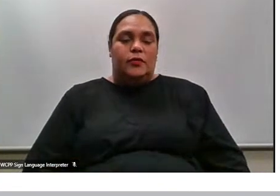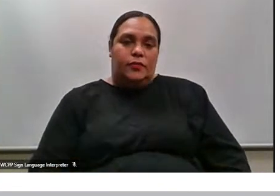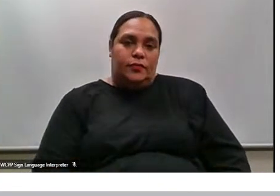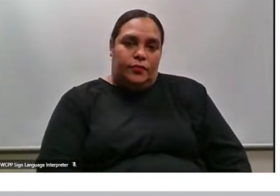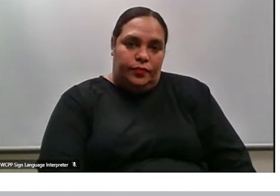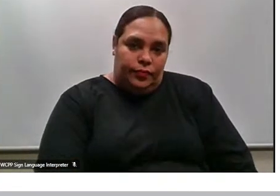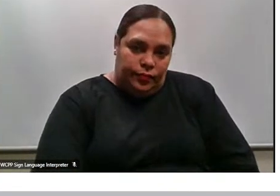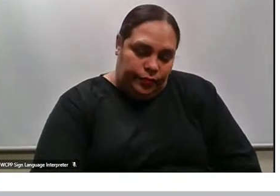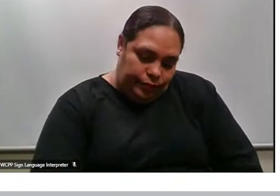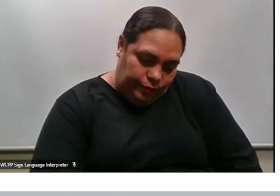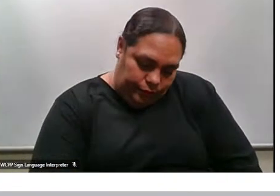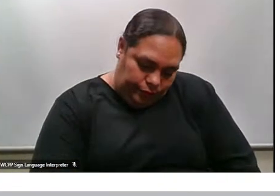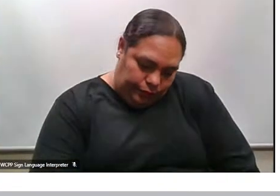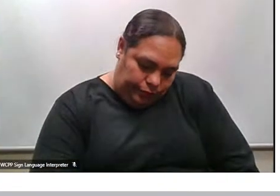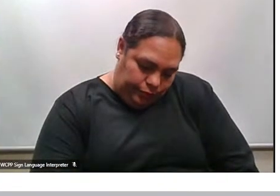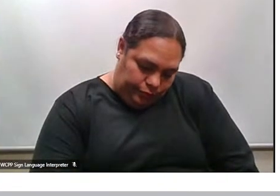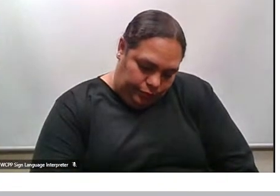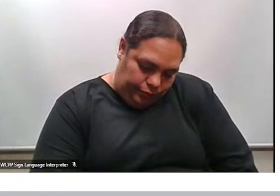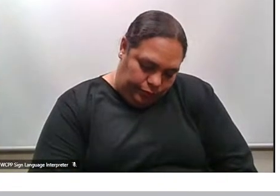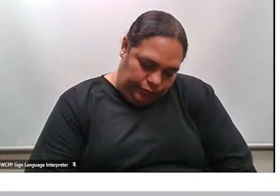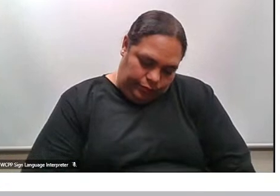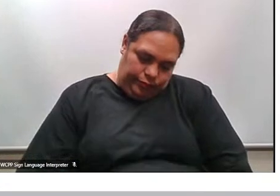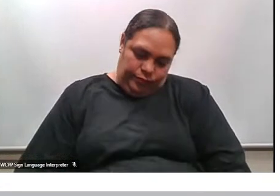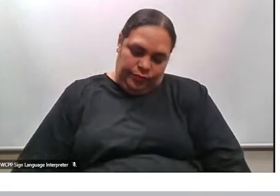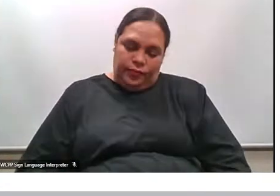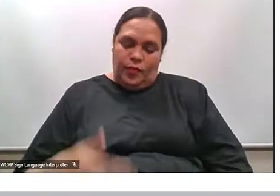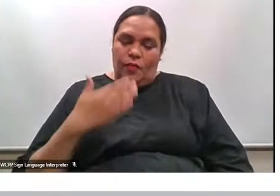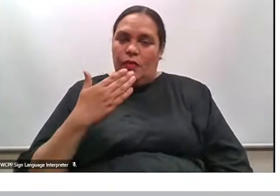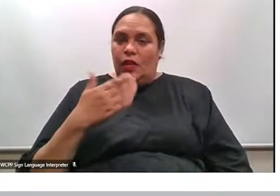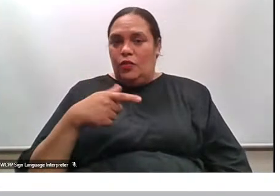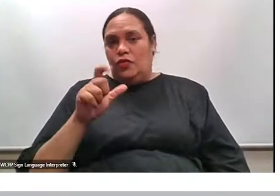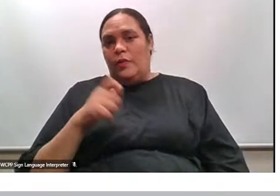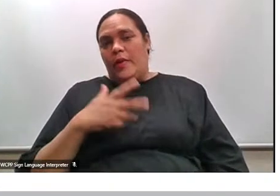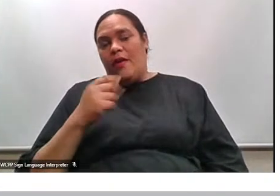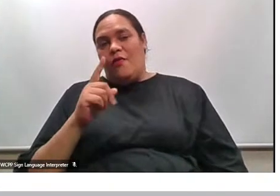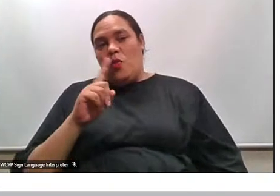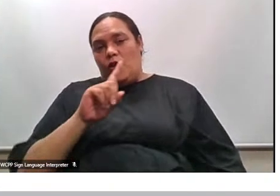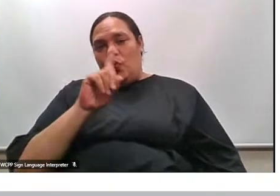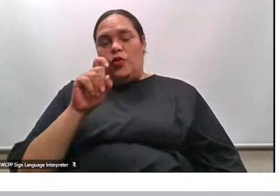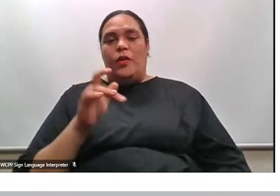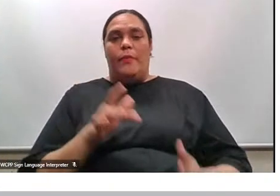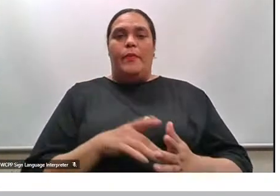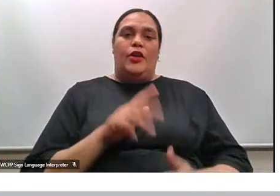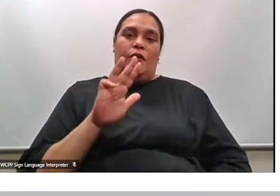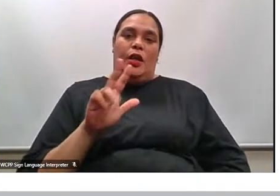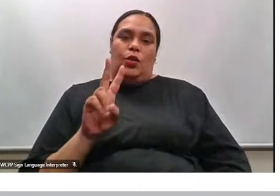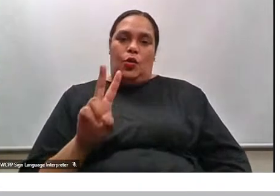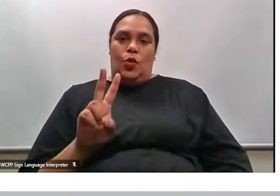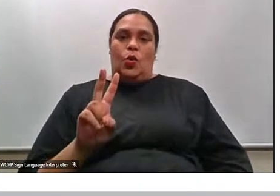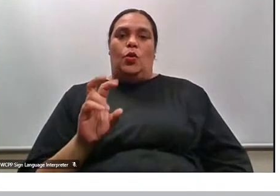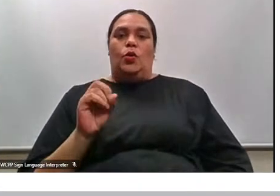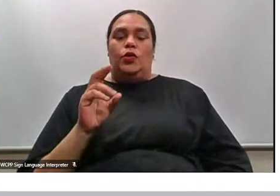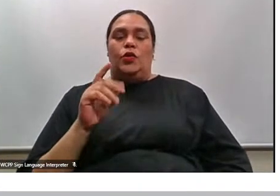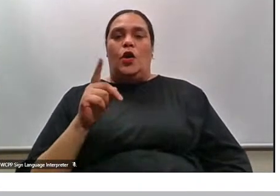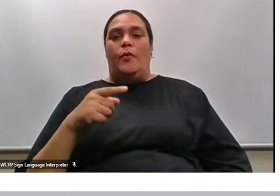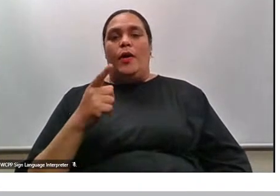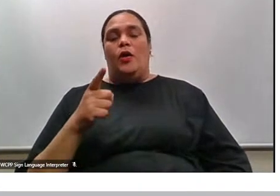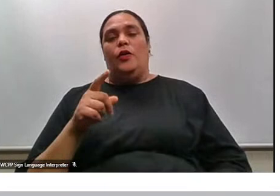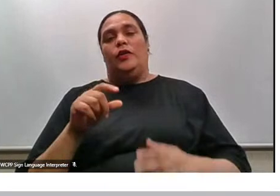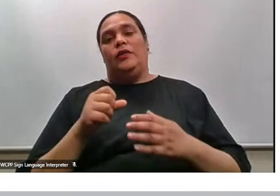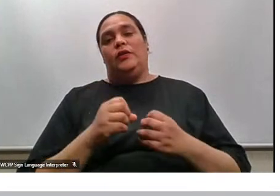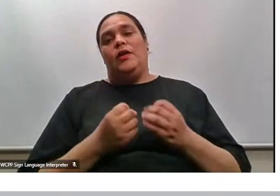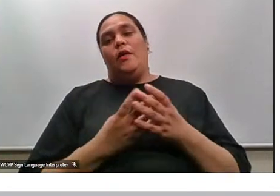Thank you, Chair. Chair, I have one question on page 92. the bullet above the key emerging